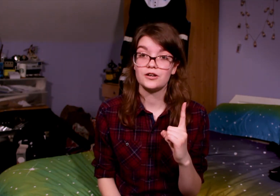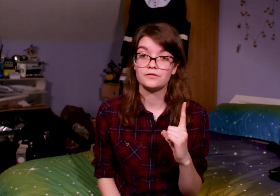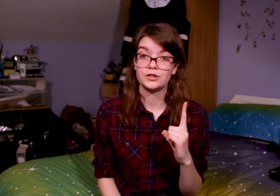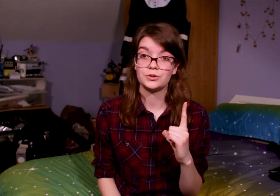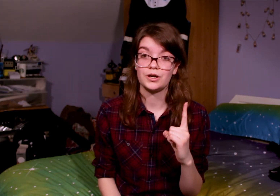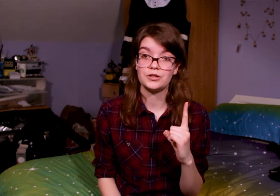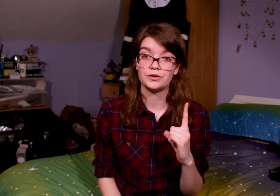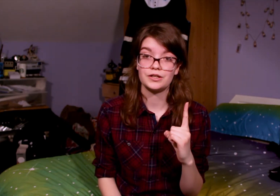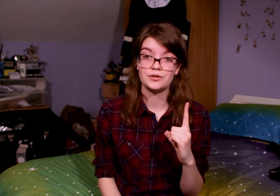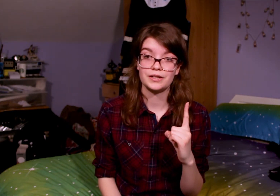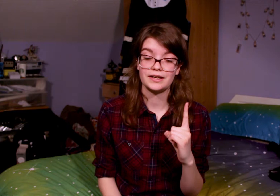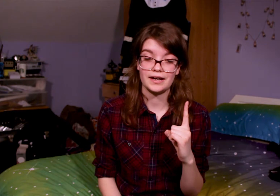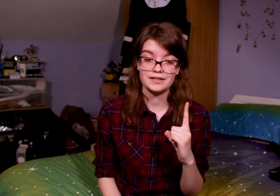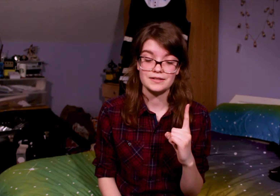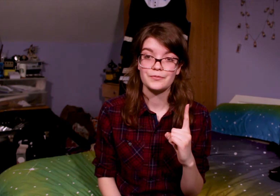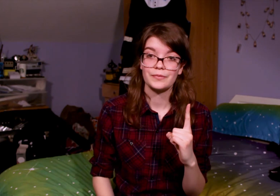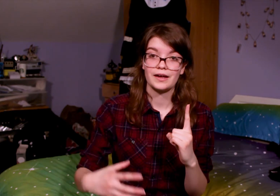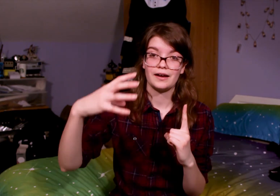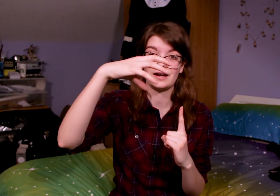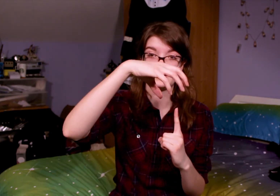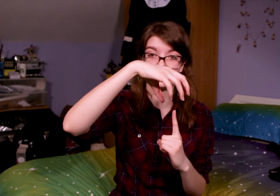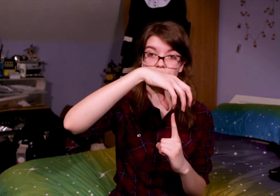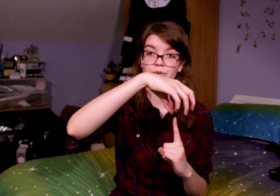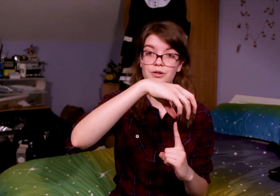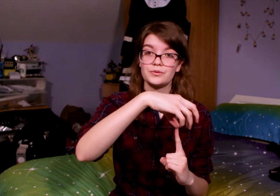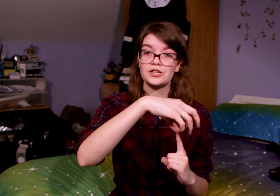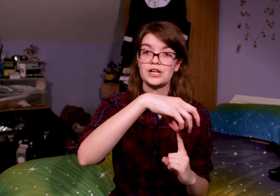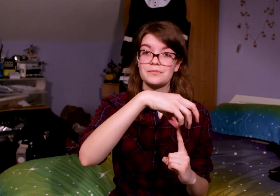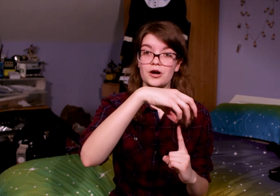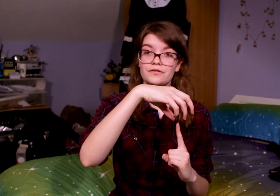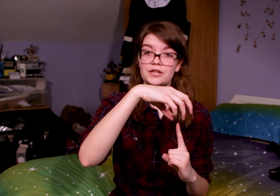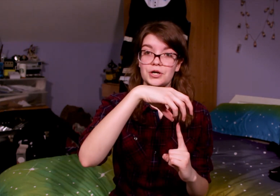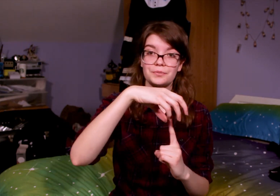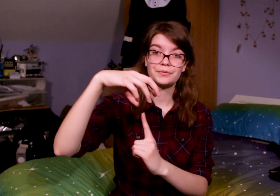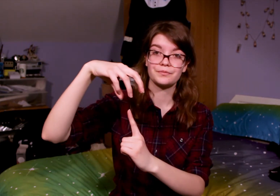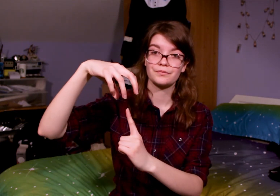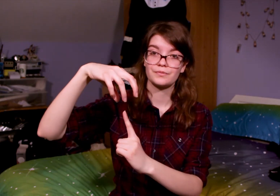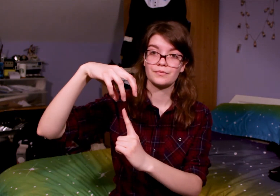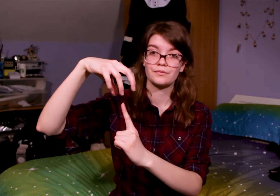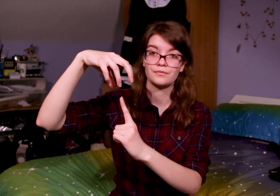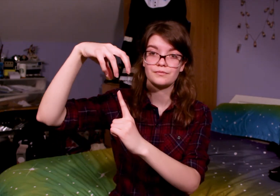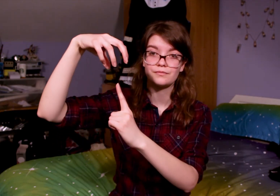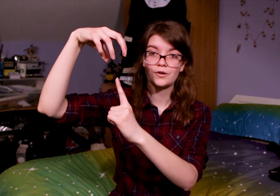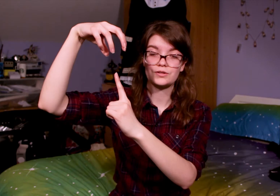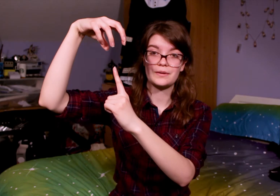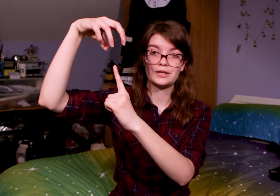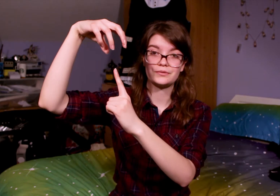of your non-dominant hand and a little balloon shape over the top. Hot air balloon.